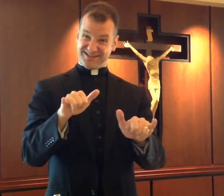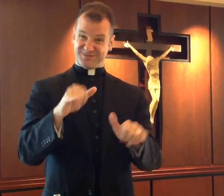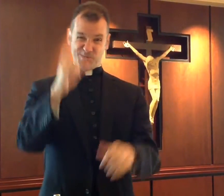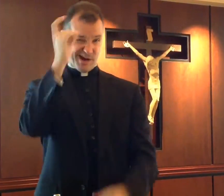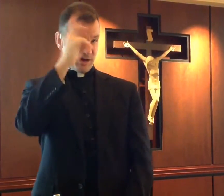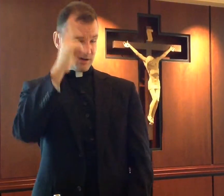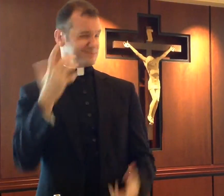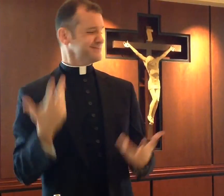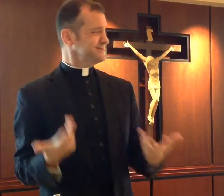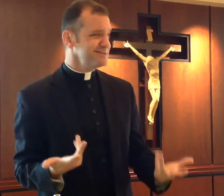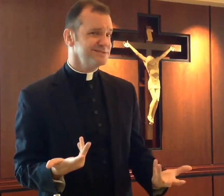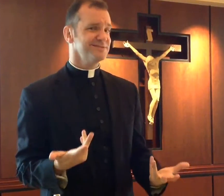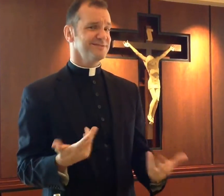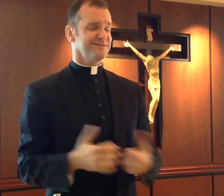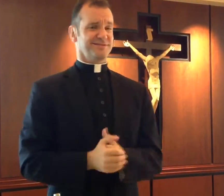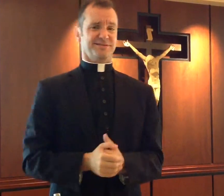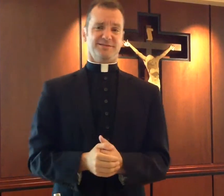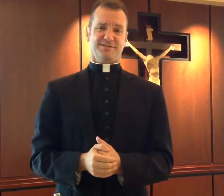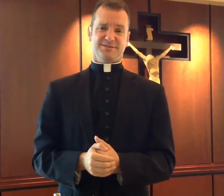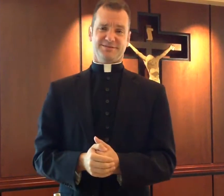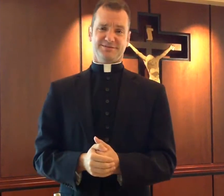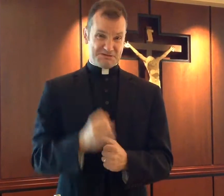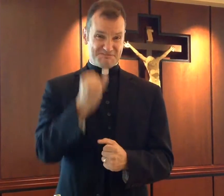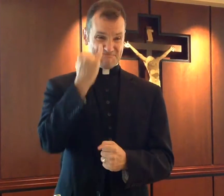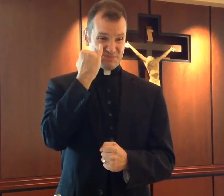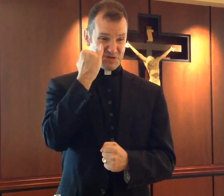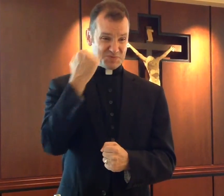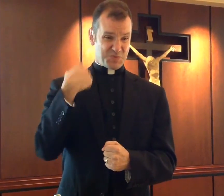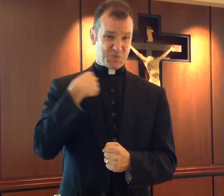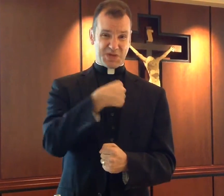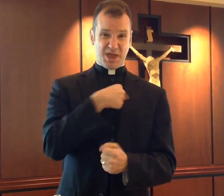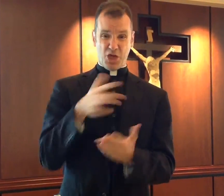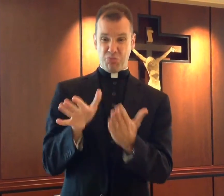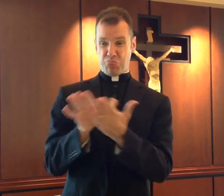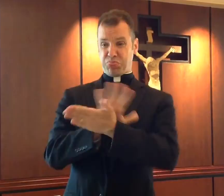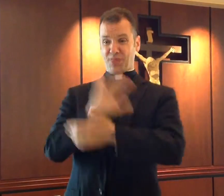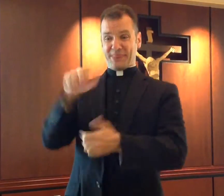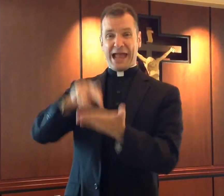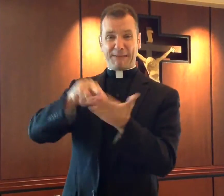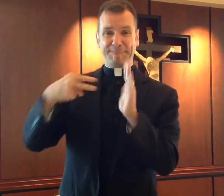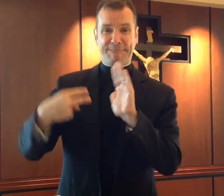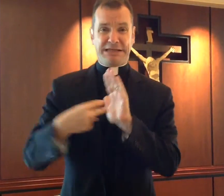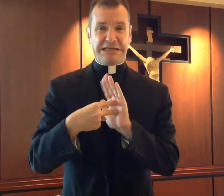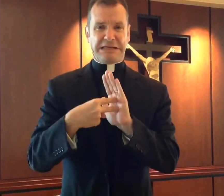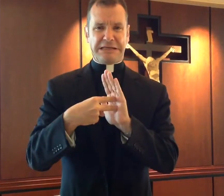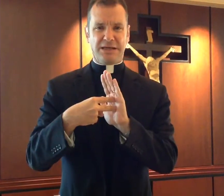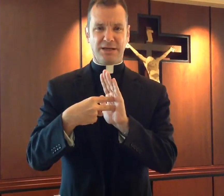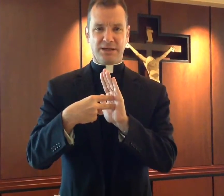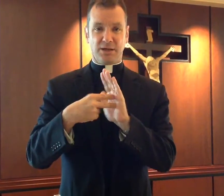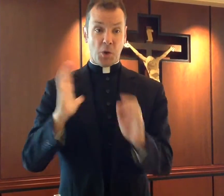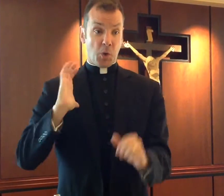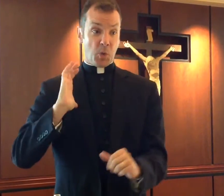needs. But skewing Jesus' message does not show our intelligence. If